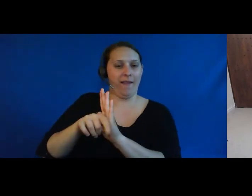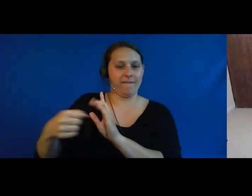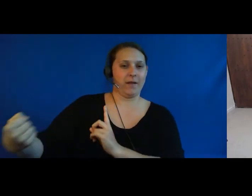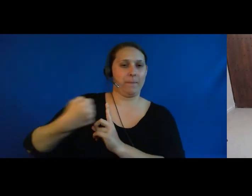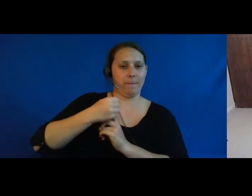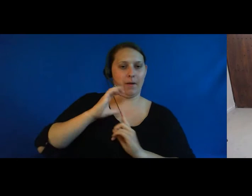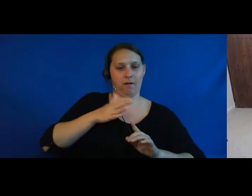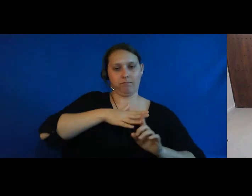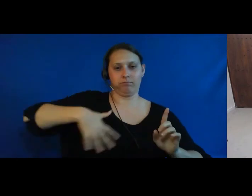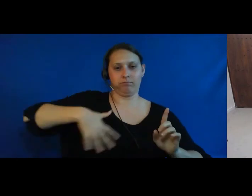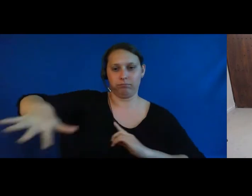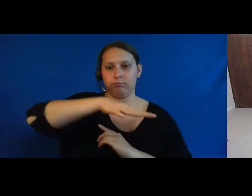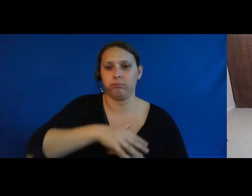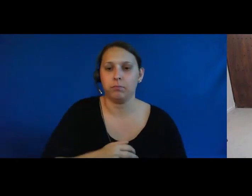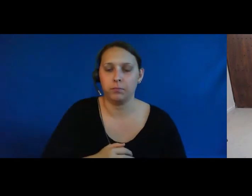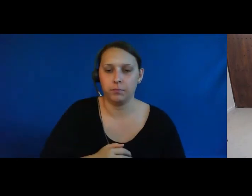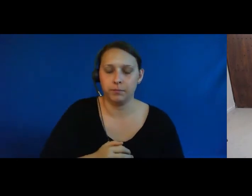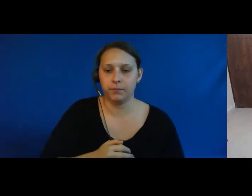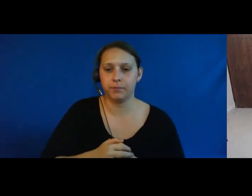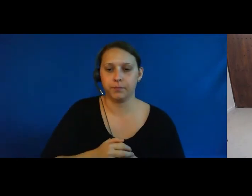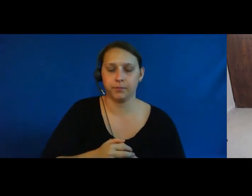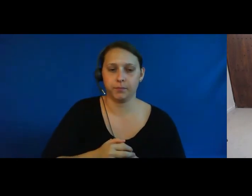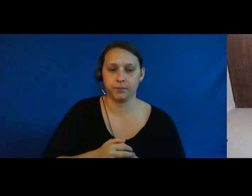Also, I think it's changed that we are